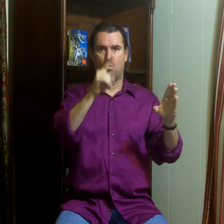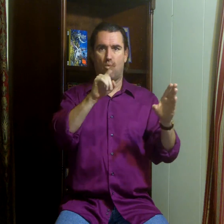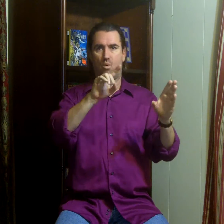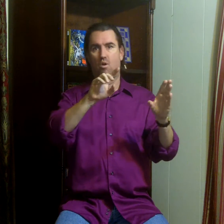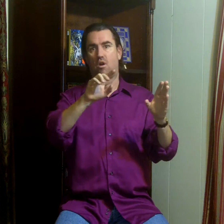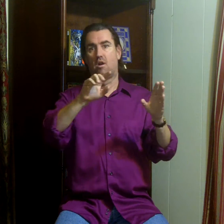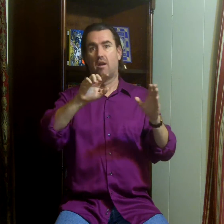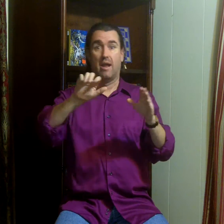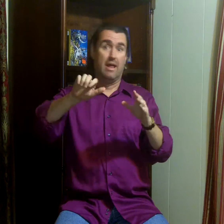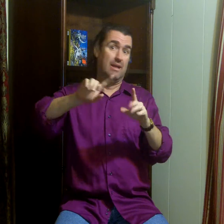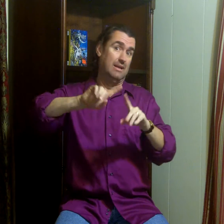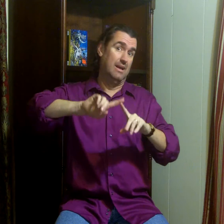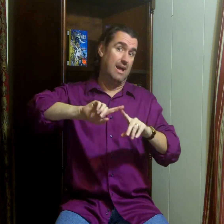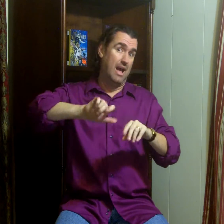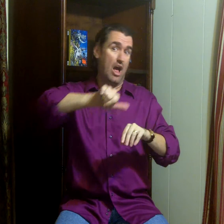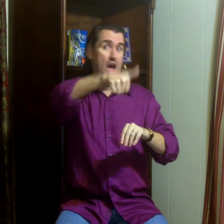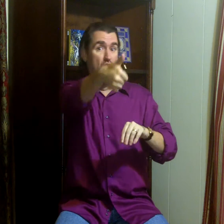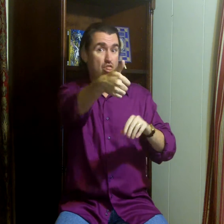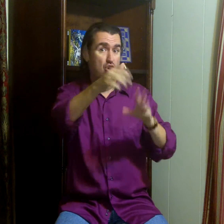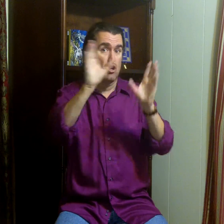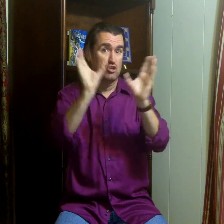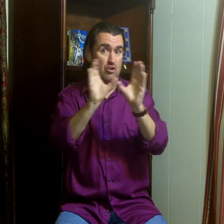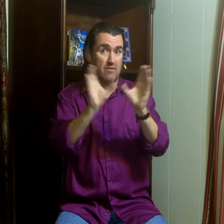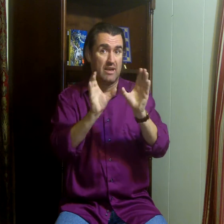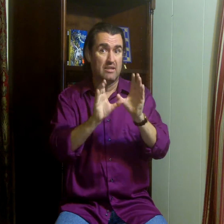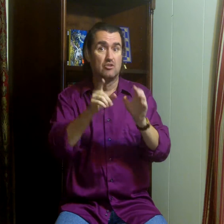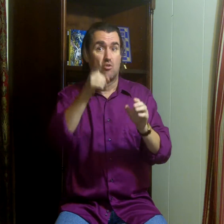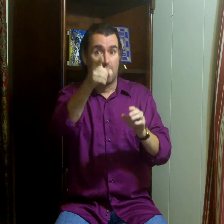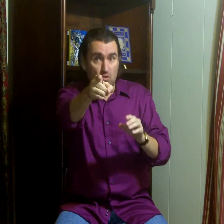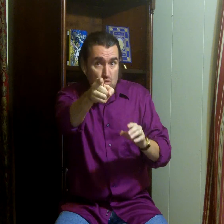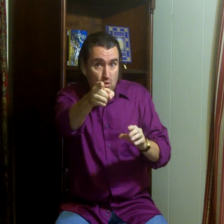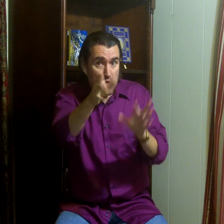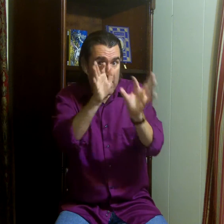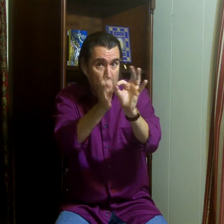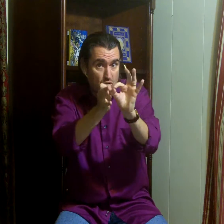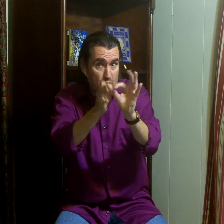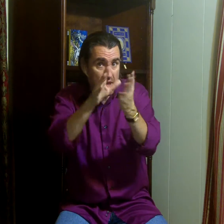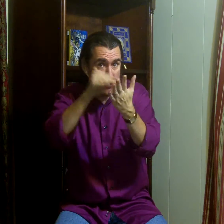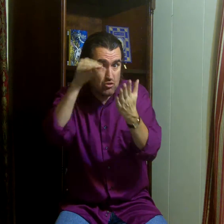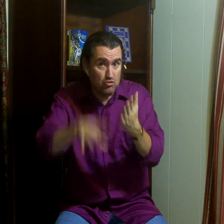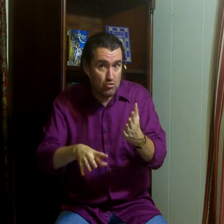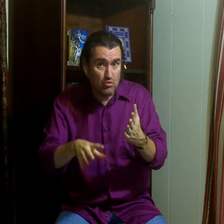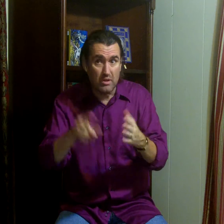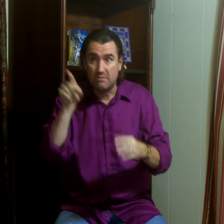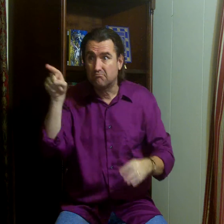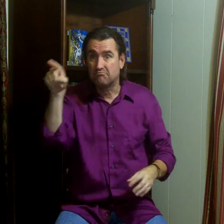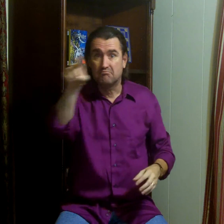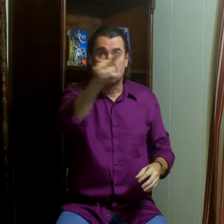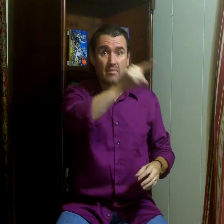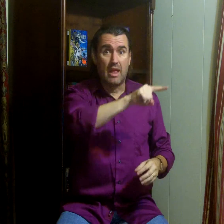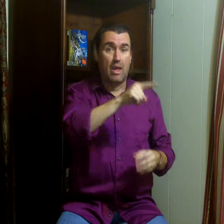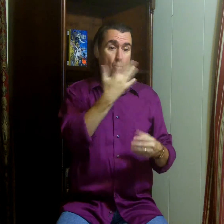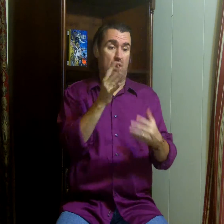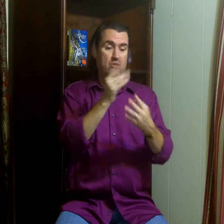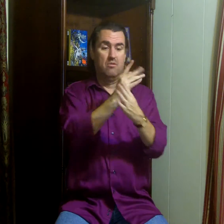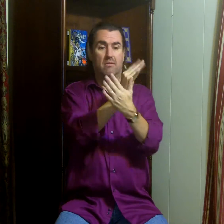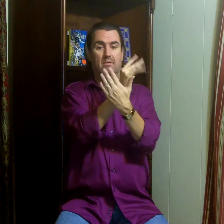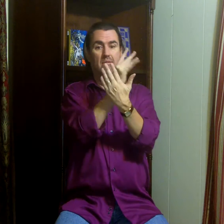So if you're an INT, an interpreting student somewhere close to the end of your program would be a great time to